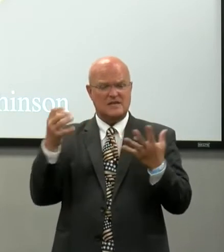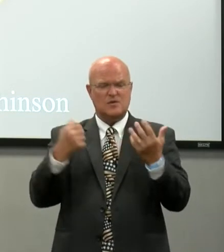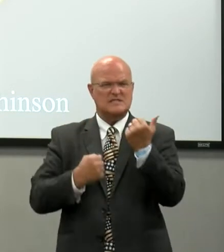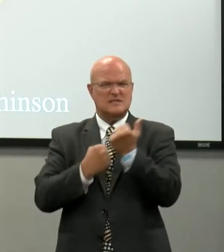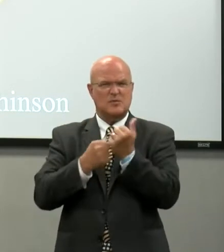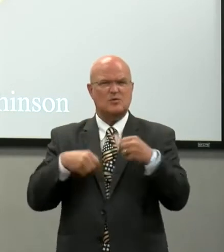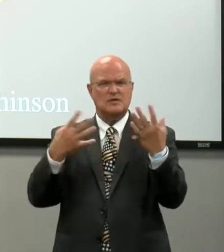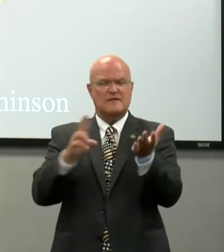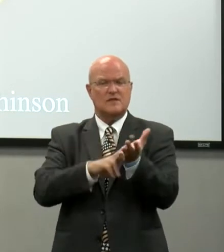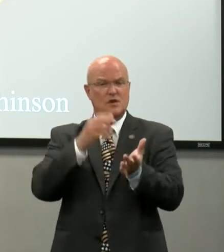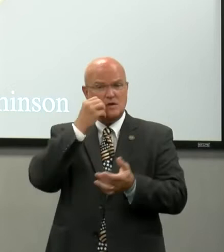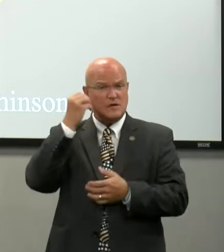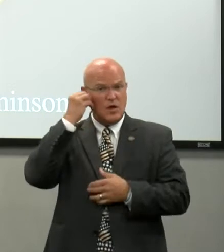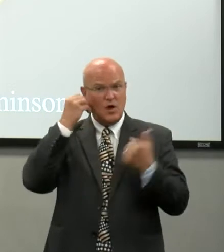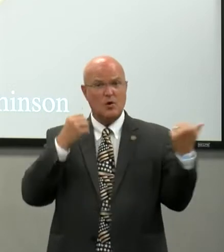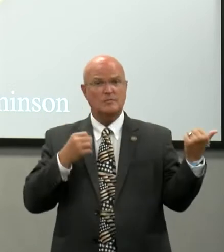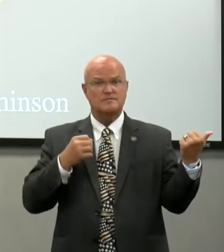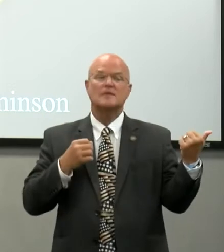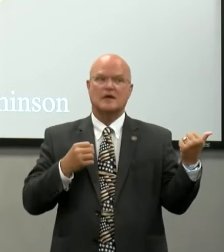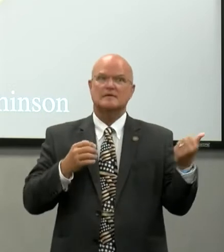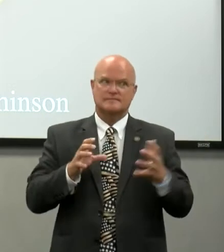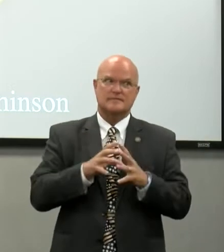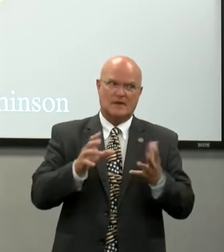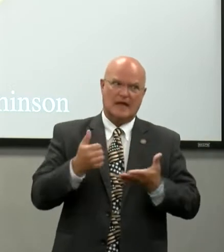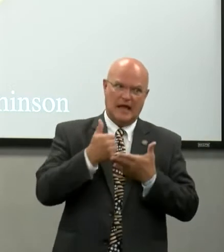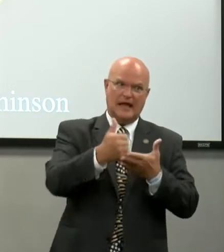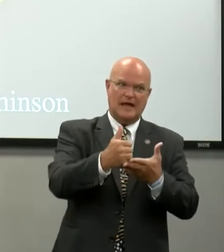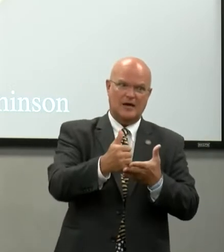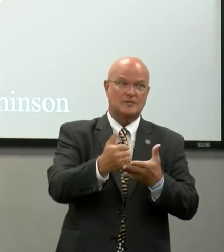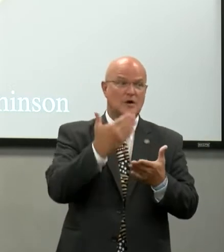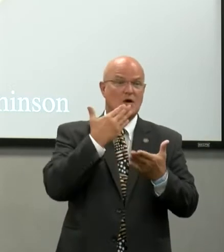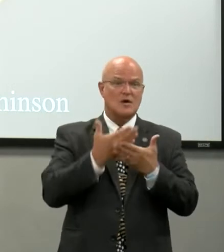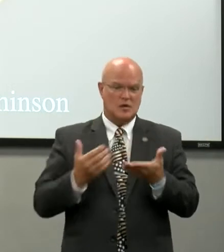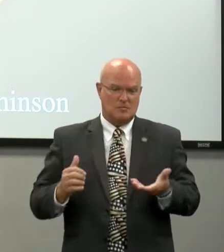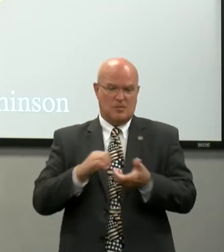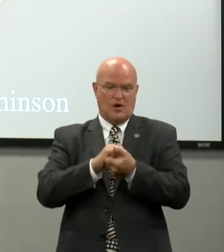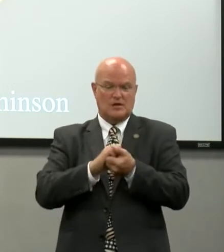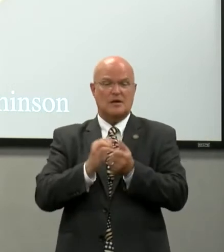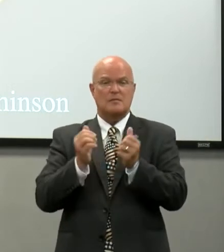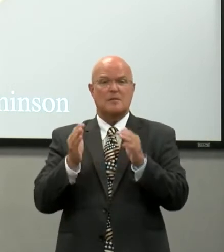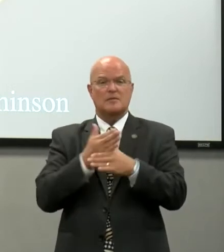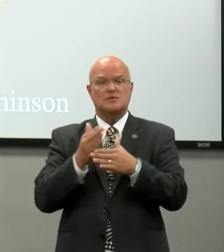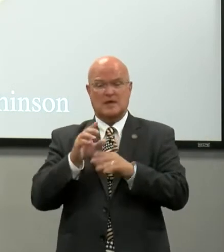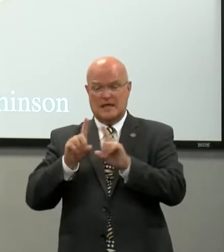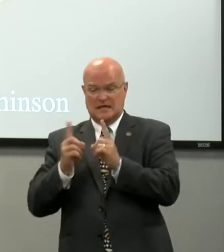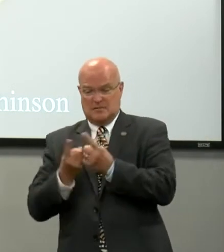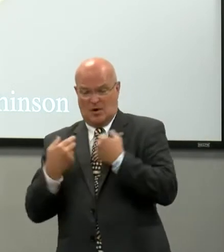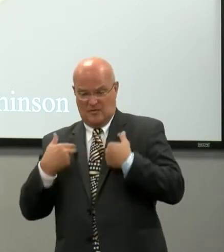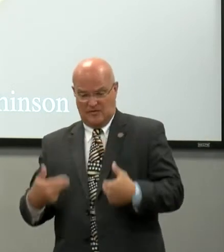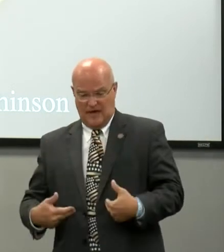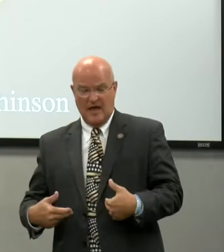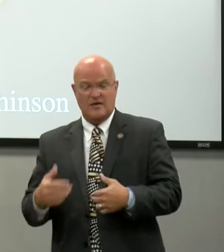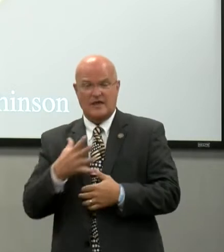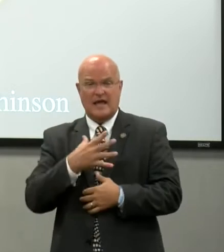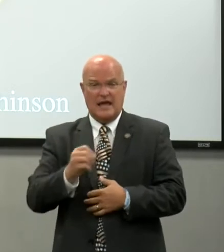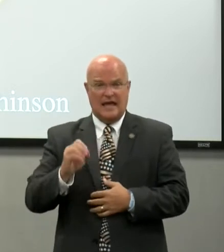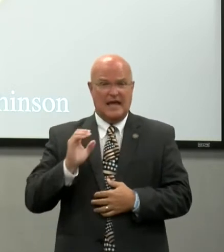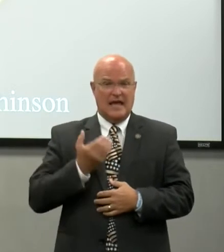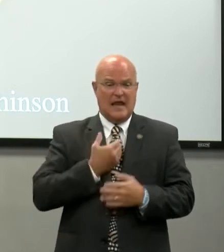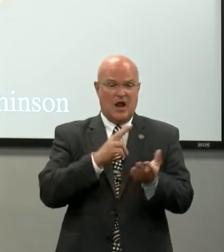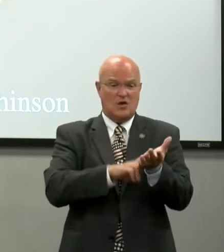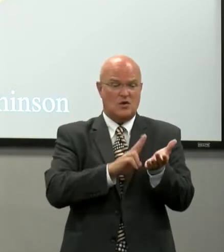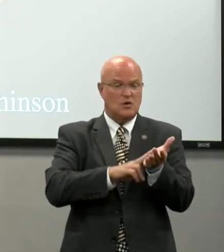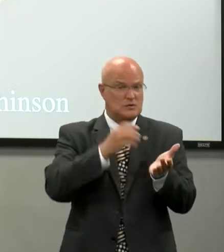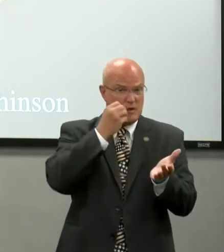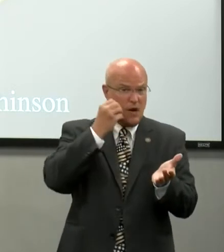support do you give them? A significant amount of help. It's been a very good partnership between the Department of Health and our